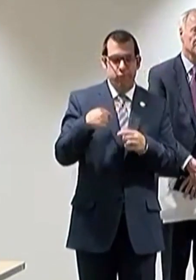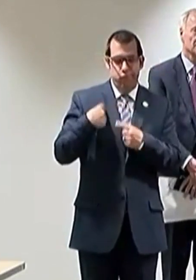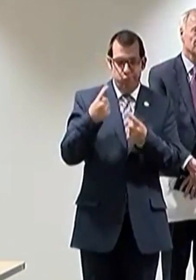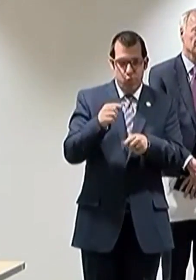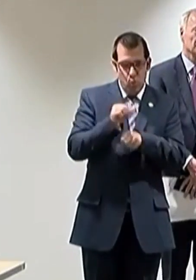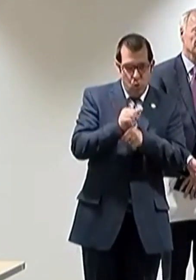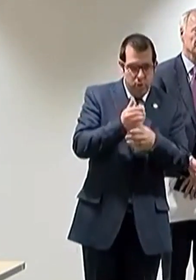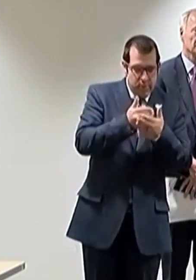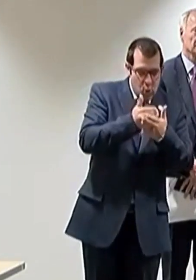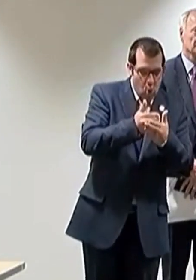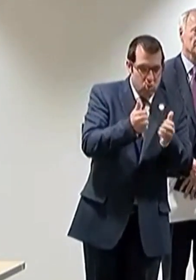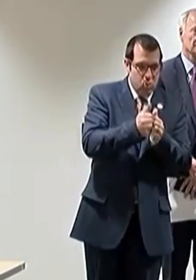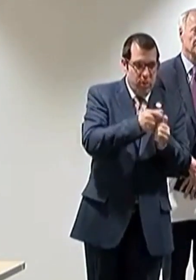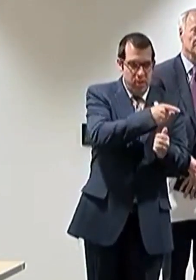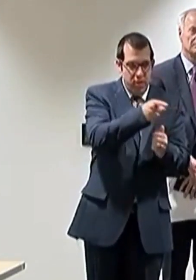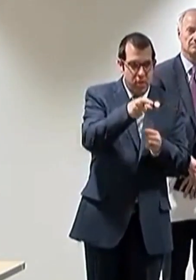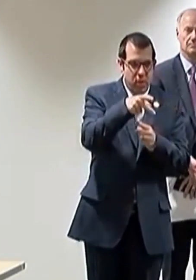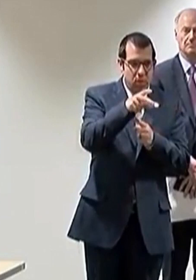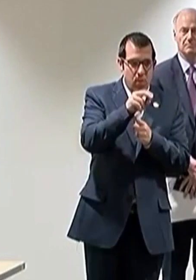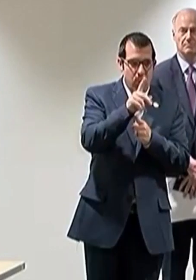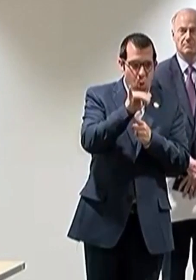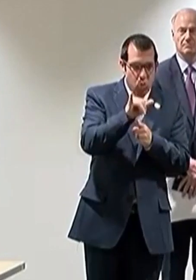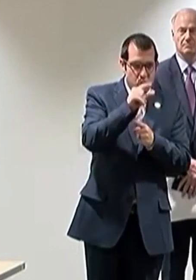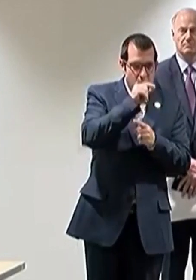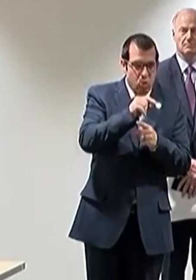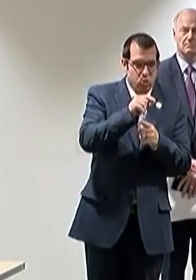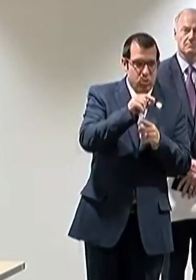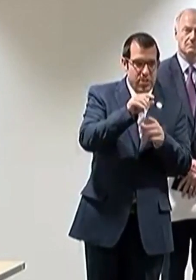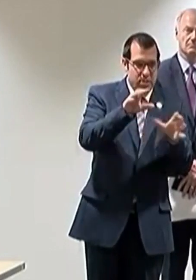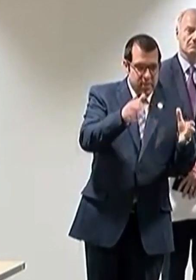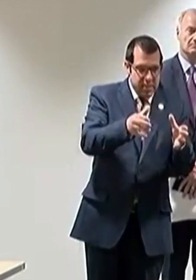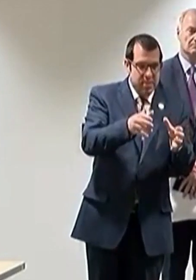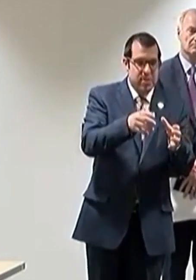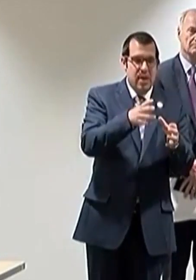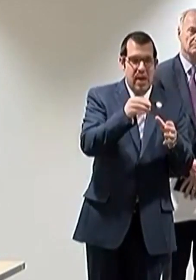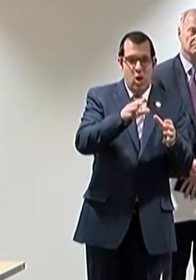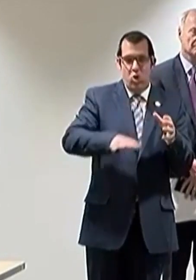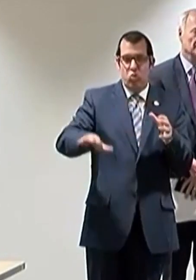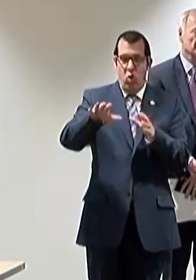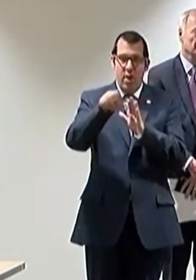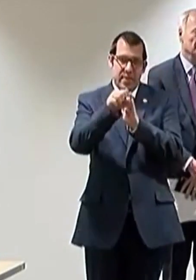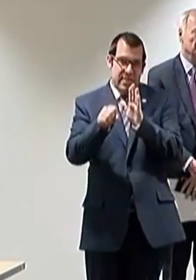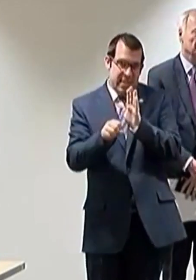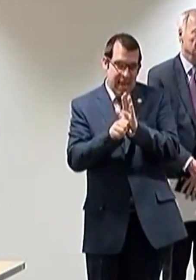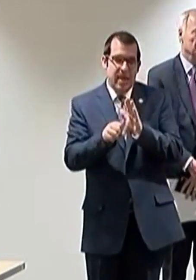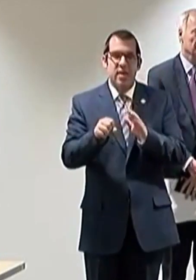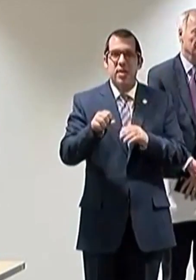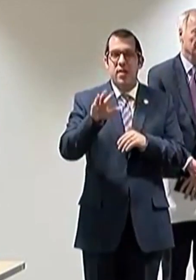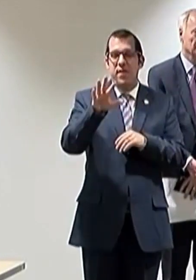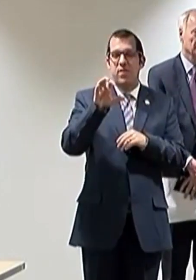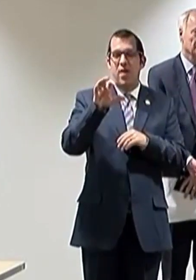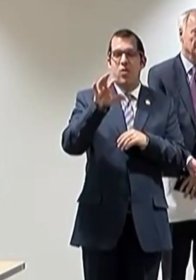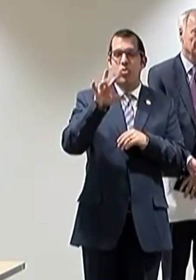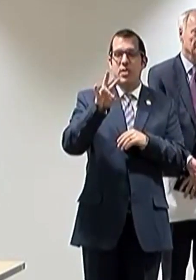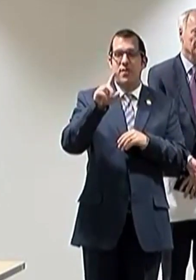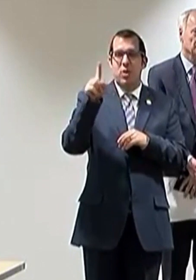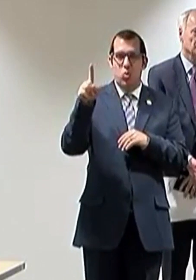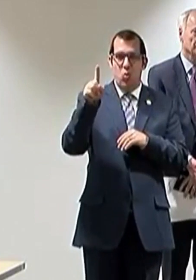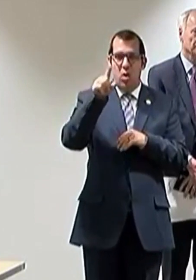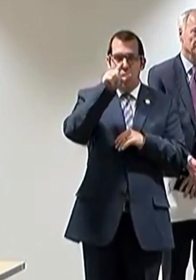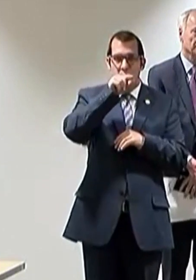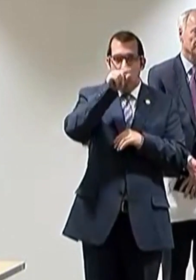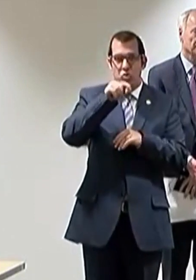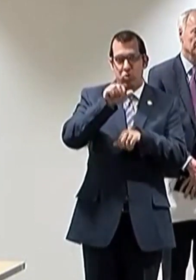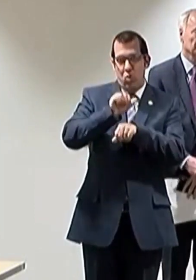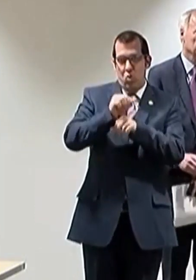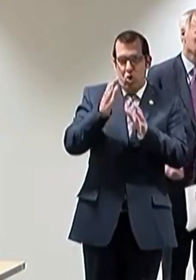poultry industry, and will continue to do so across the state. We've had 571 poultry